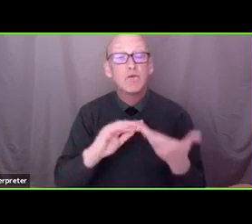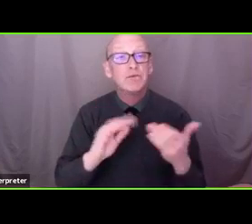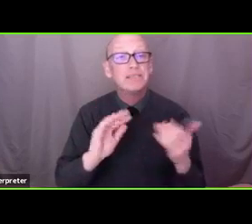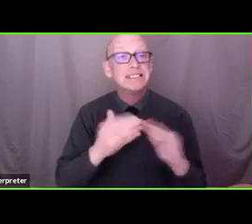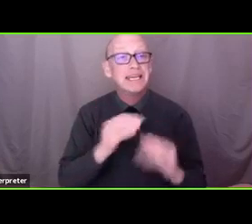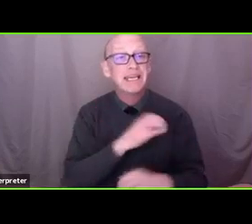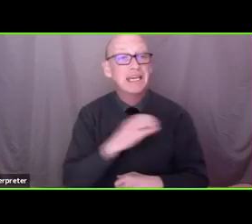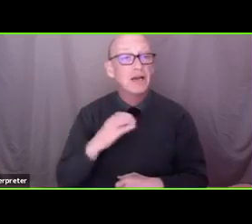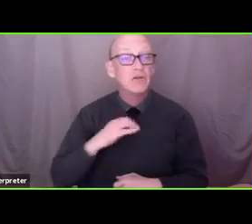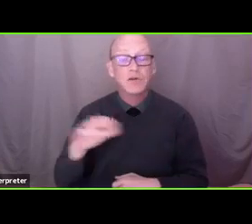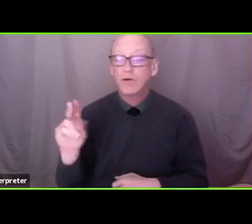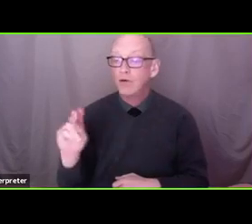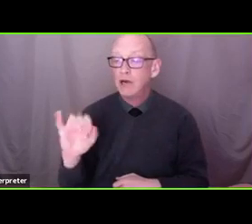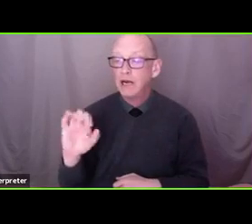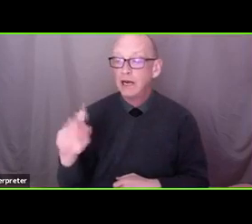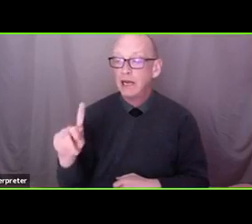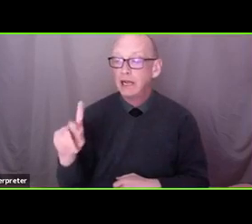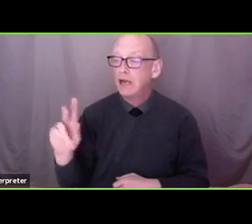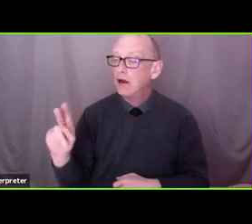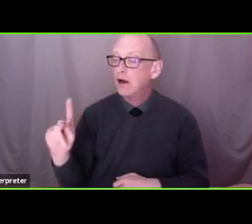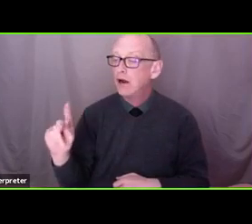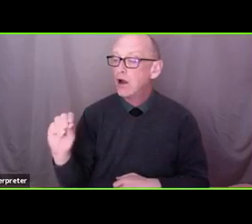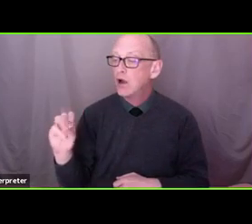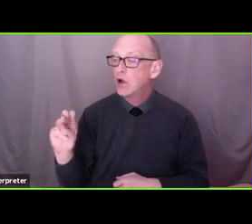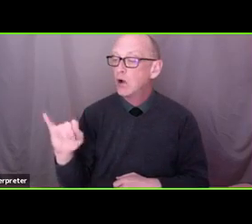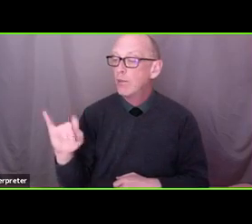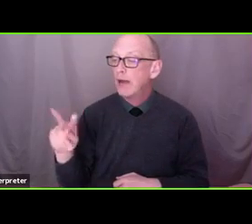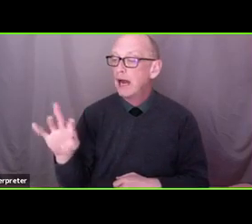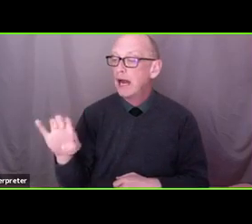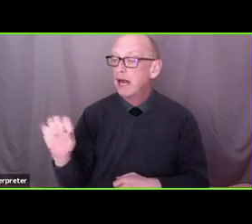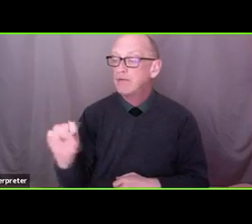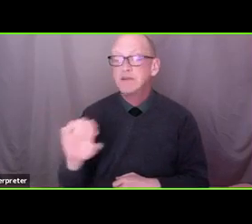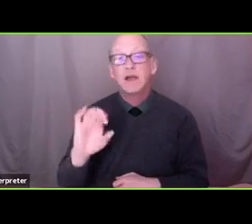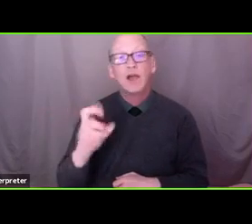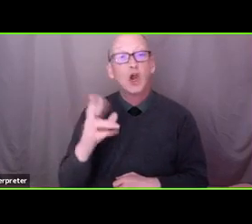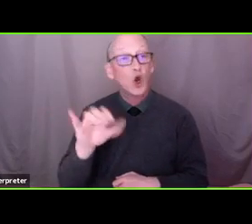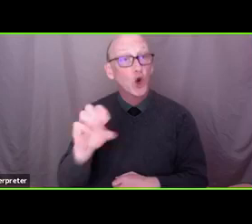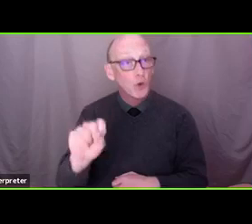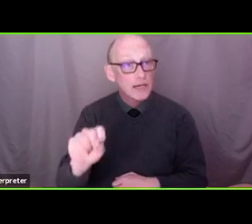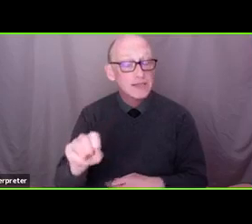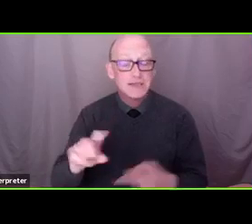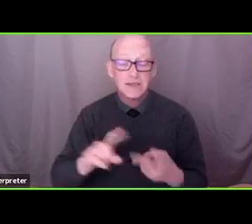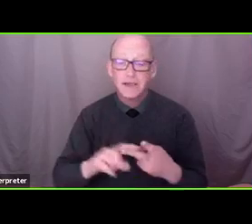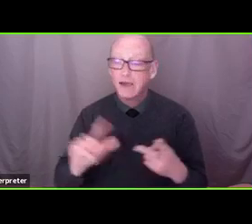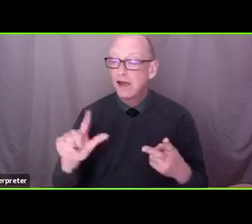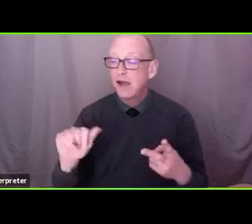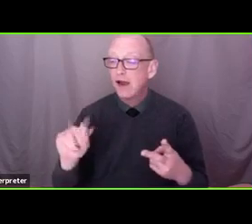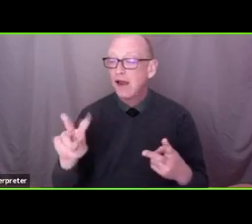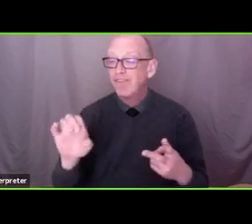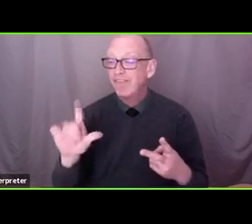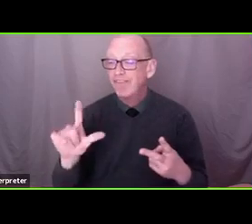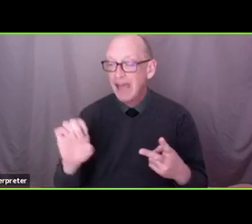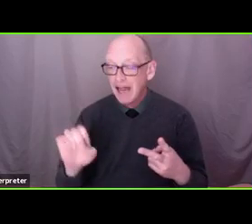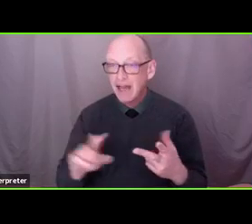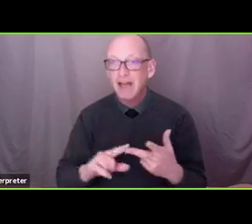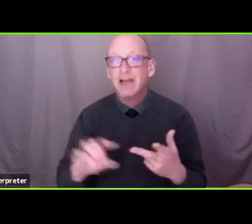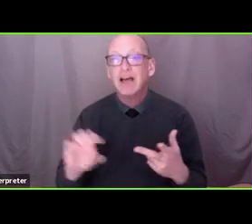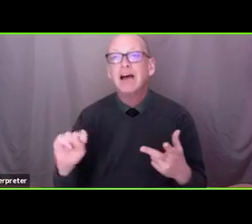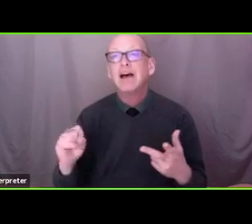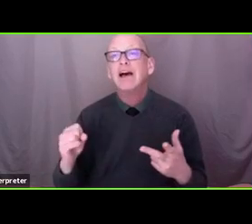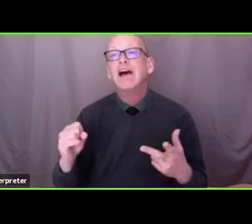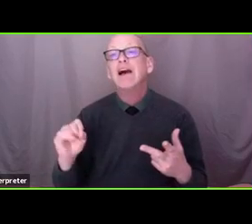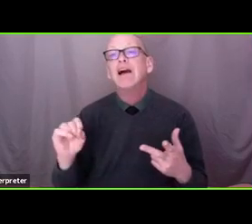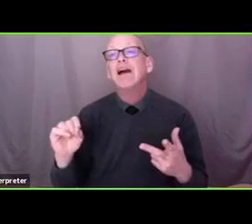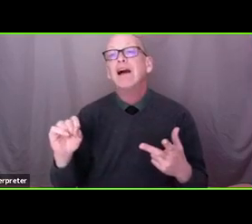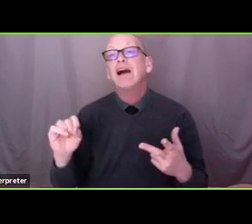Comize. Chris, you did a phenomenal job, thank you. And Elijah, Lavelle, and Sarah, you just gave the bread to the butter